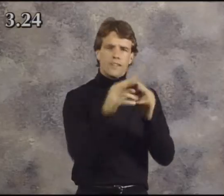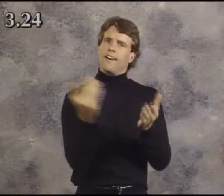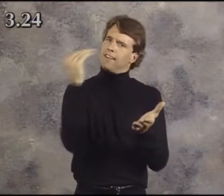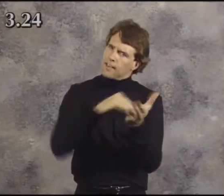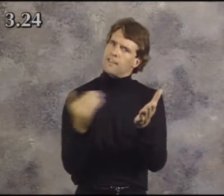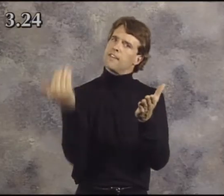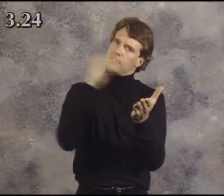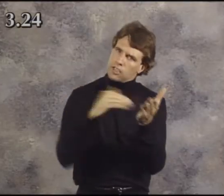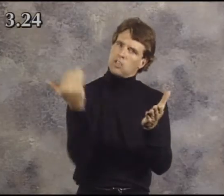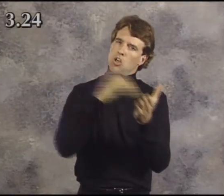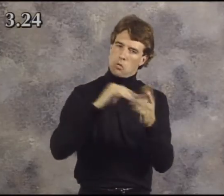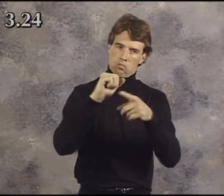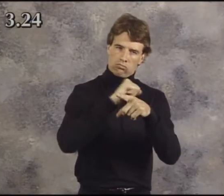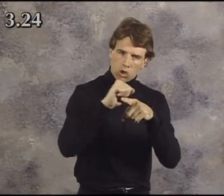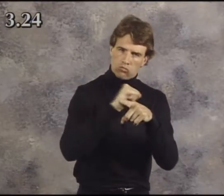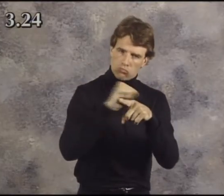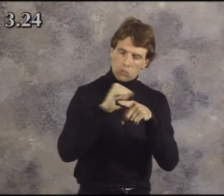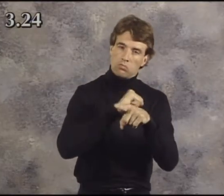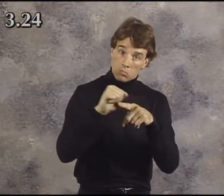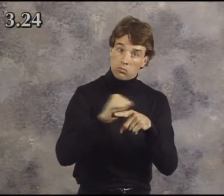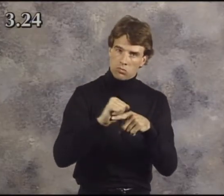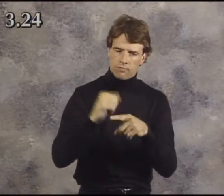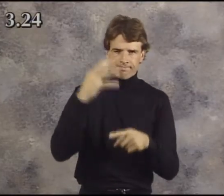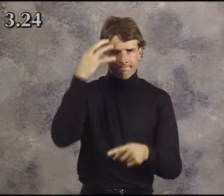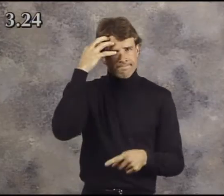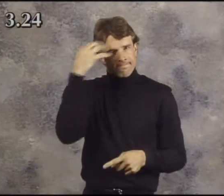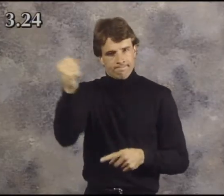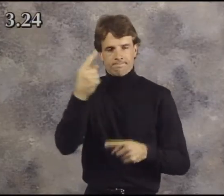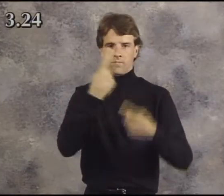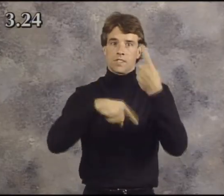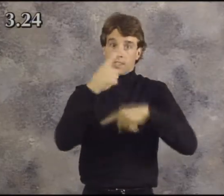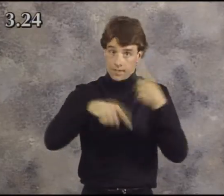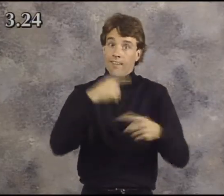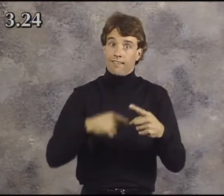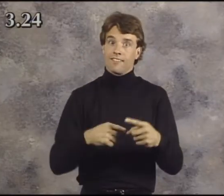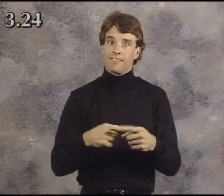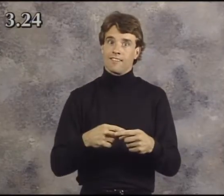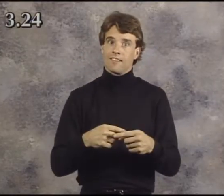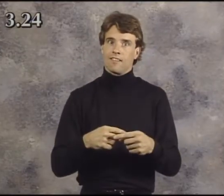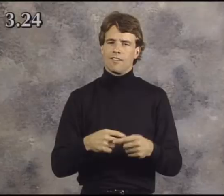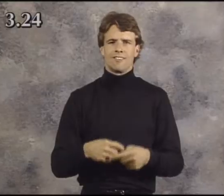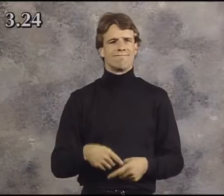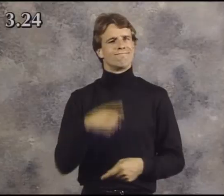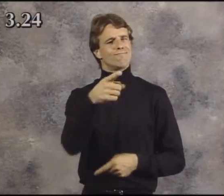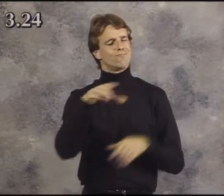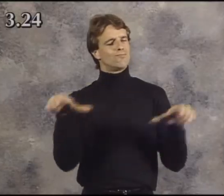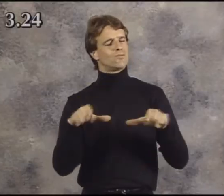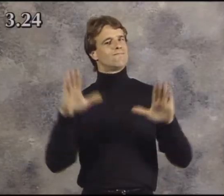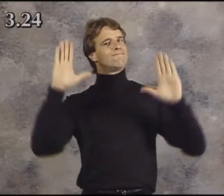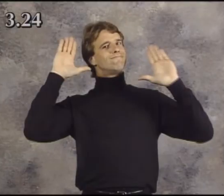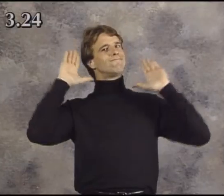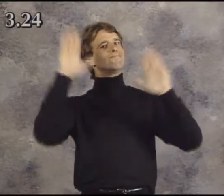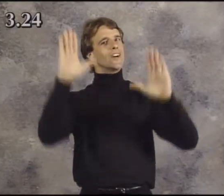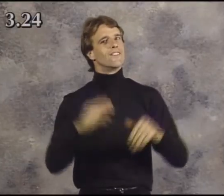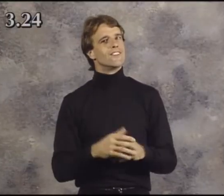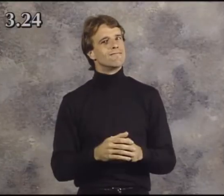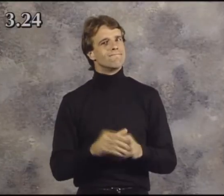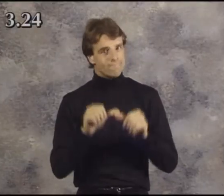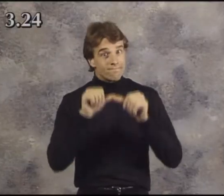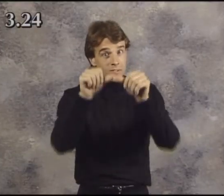videotape anytime you want, as often as you want, to practice and to memorize all these signs. Oh, you're doing